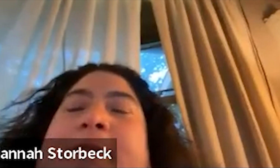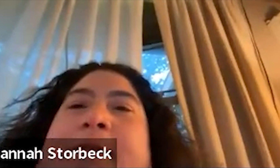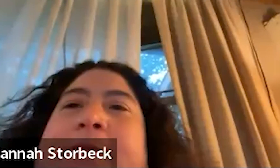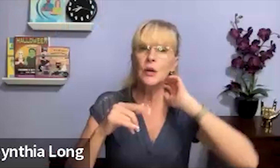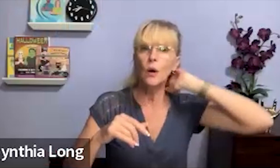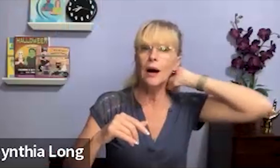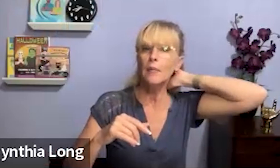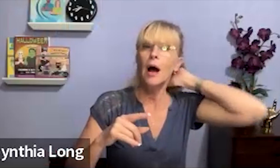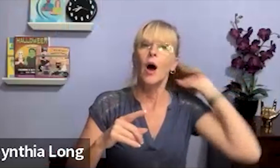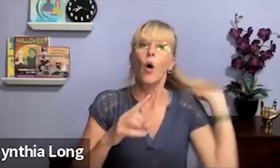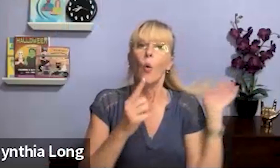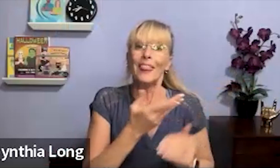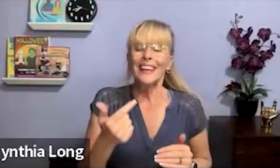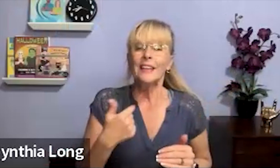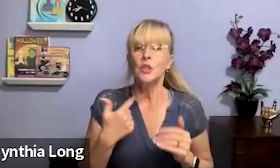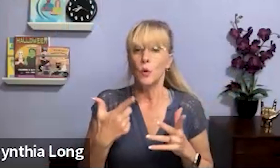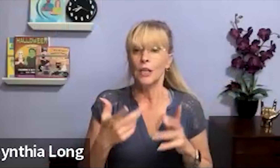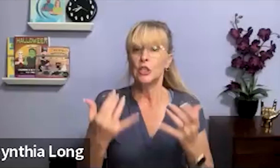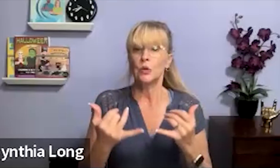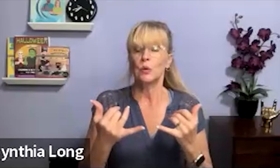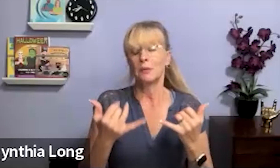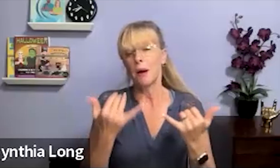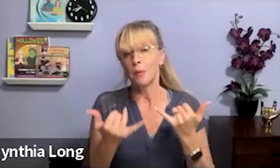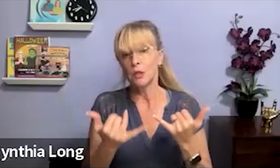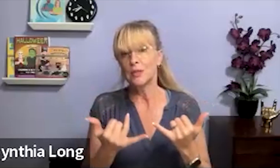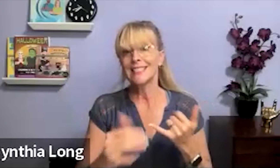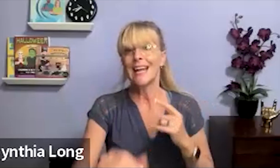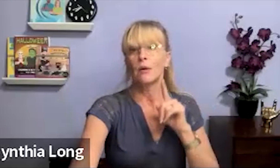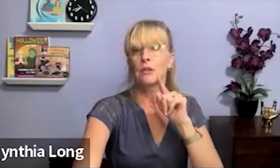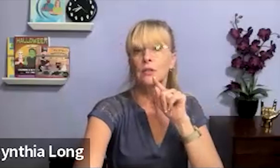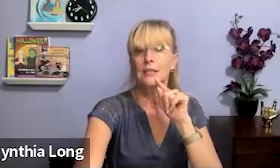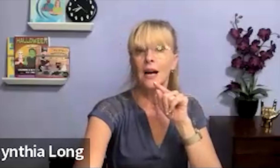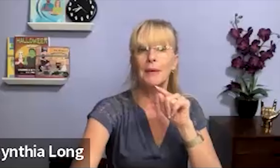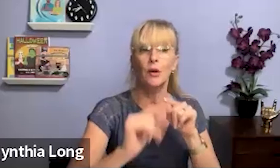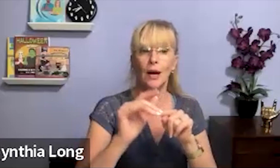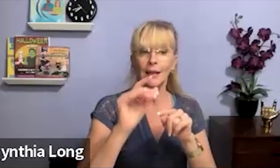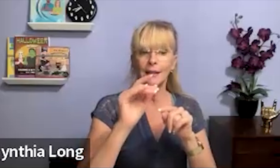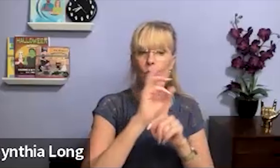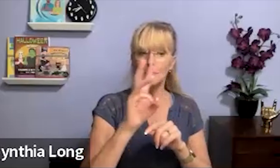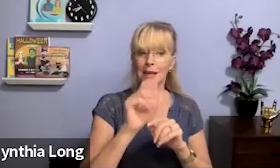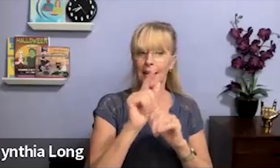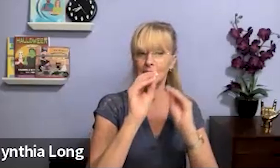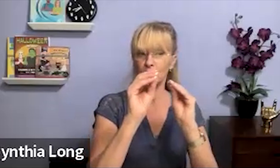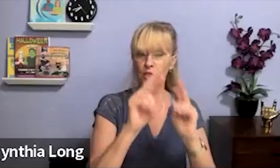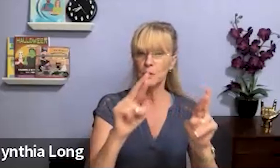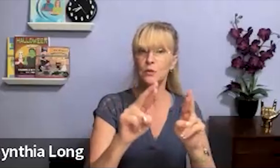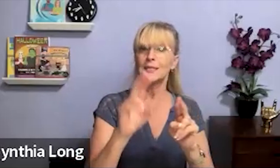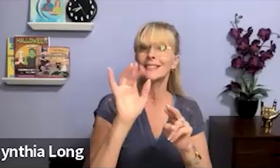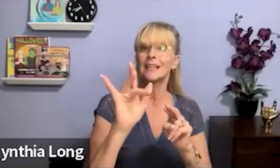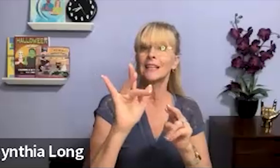Okay, so one thing that you want to do, you probably want to do this now, is go to the top here at the website, ASL Teaching Resources, click